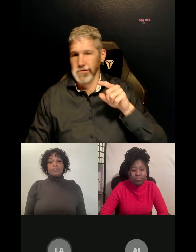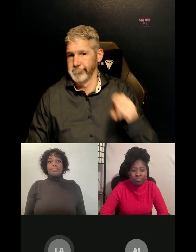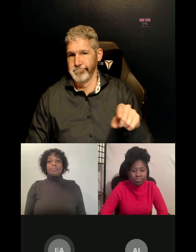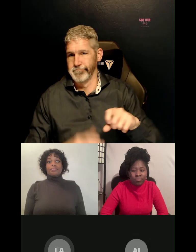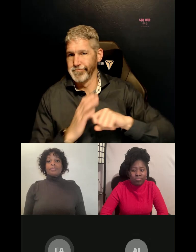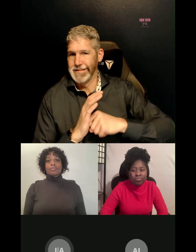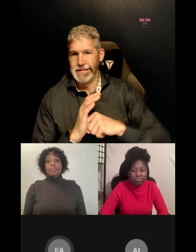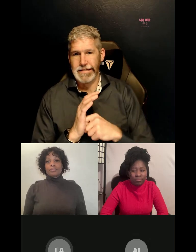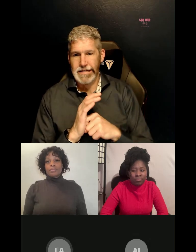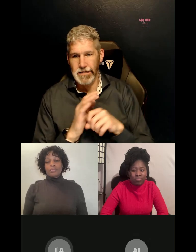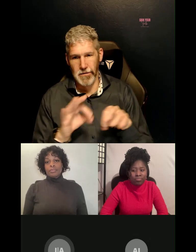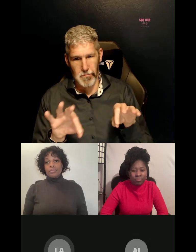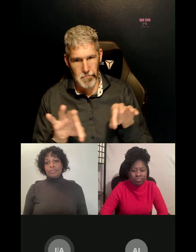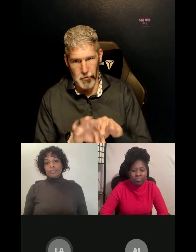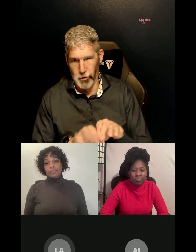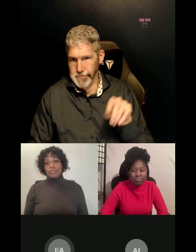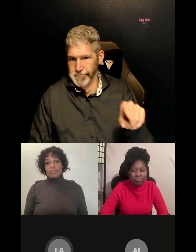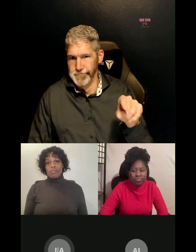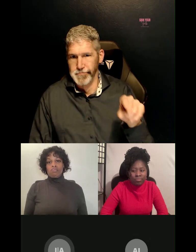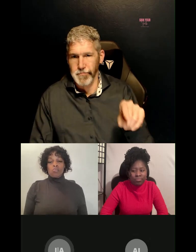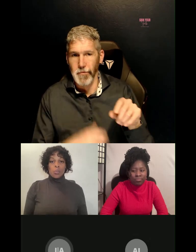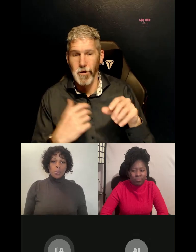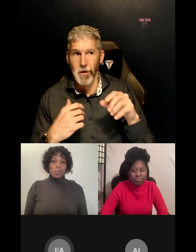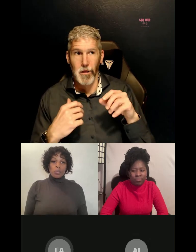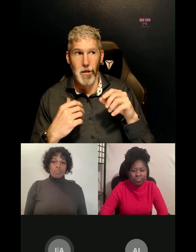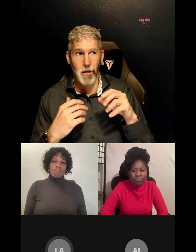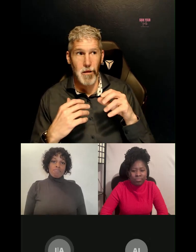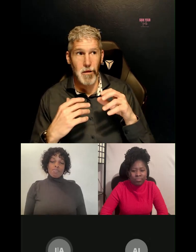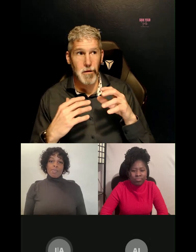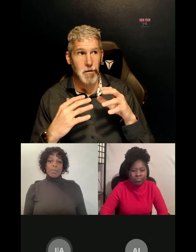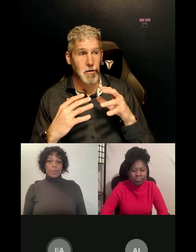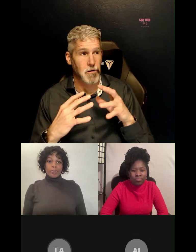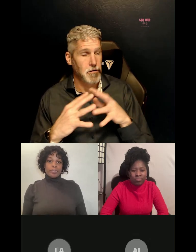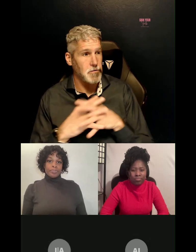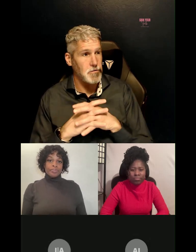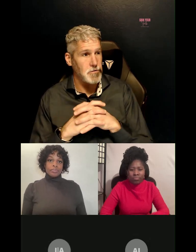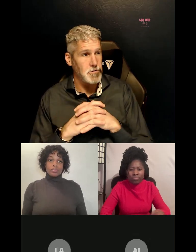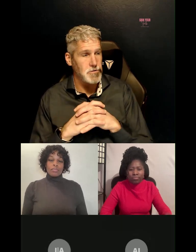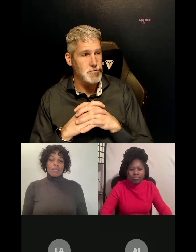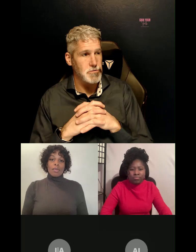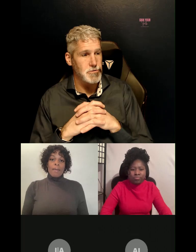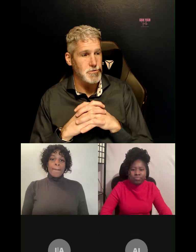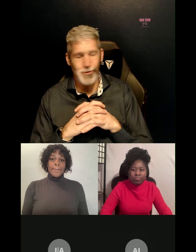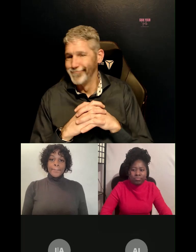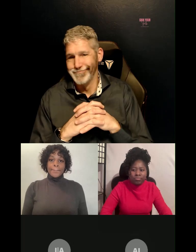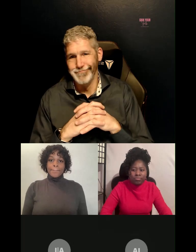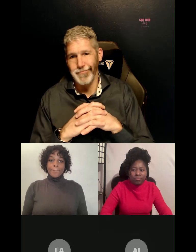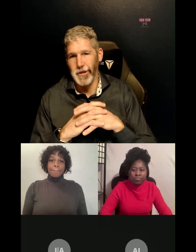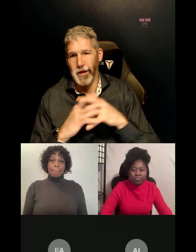trainings take investment. It takes training. That's really key, and that's really important.